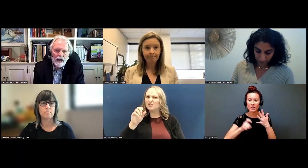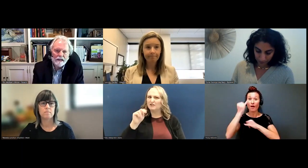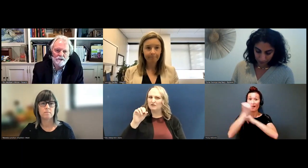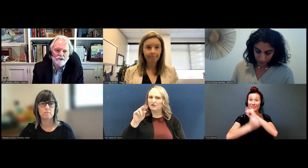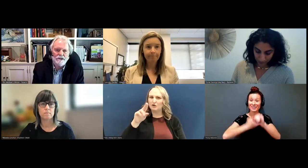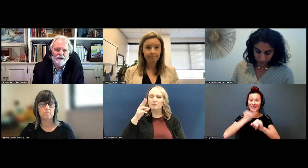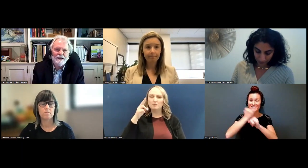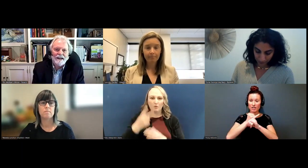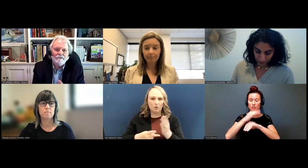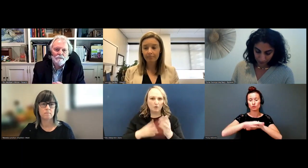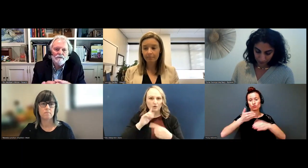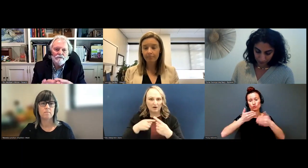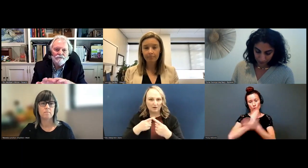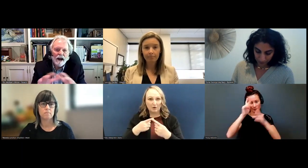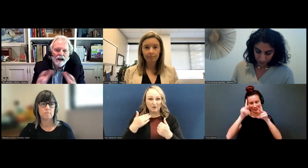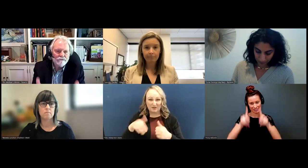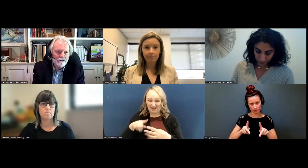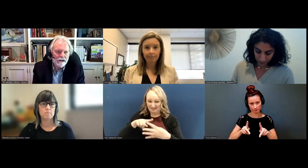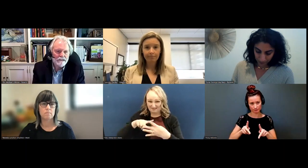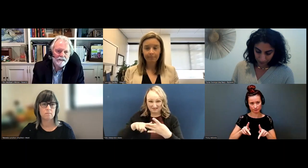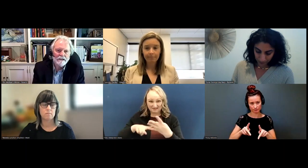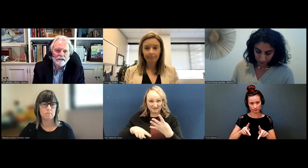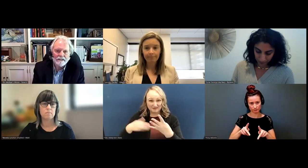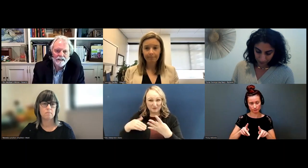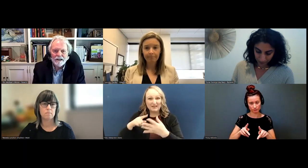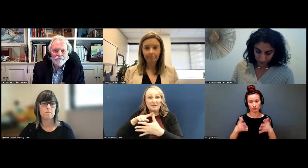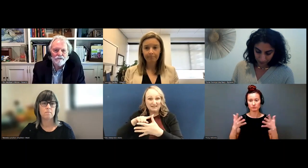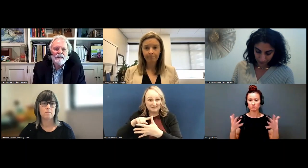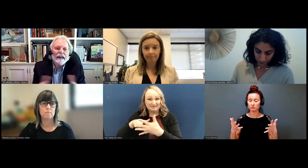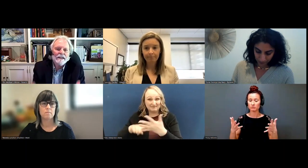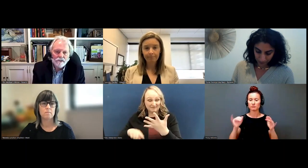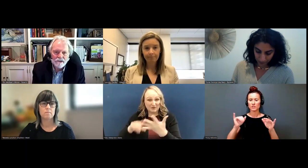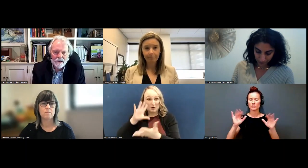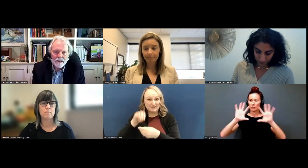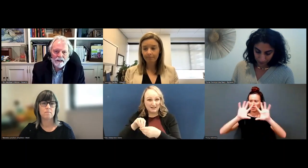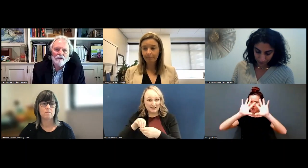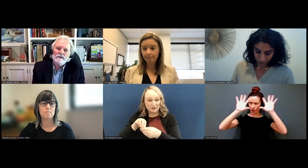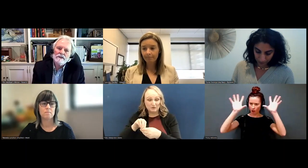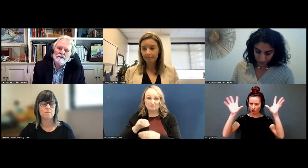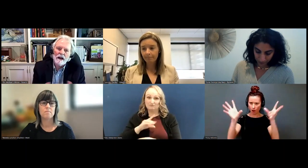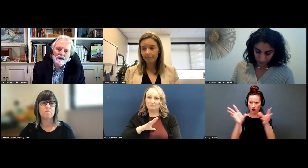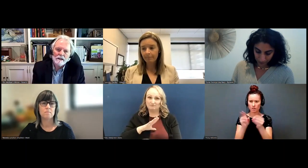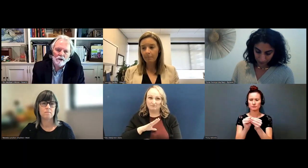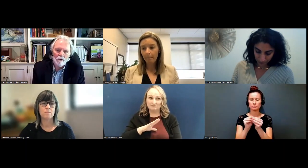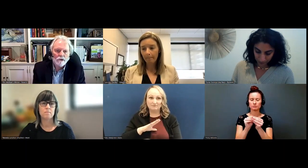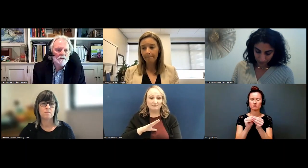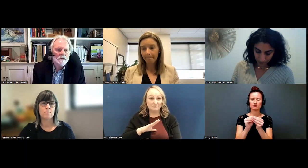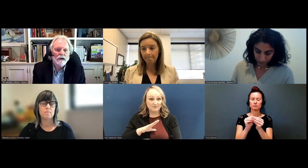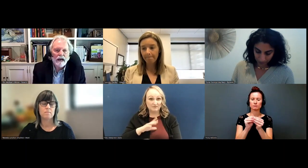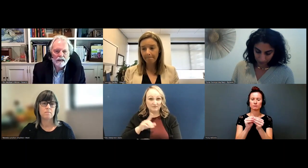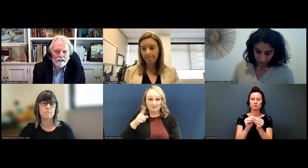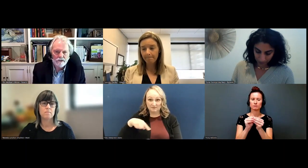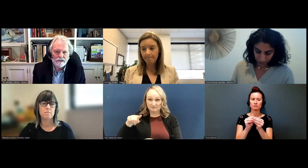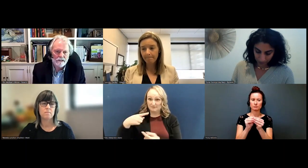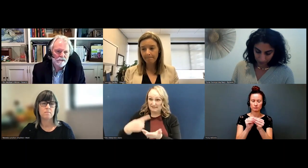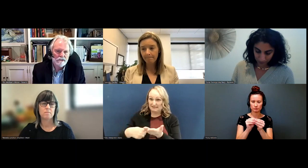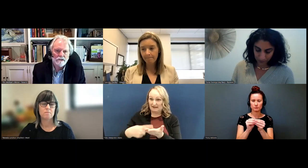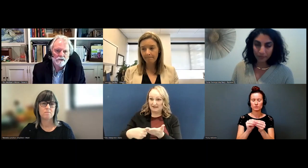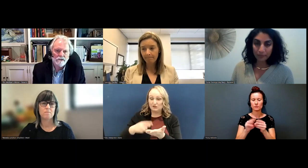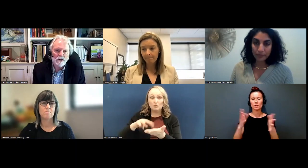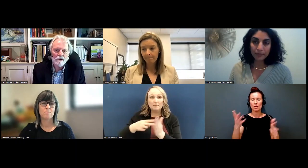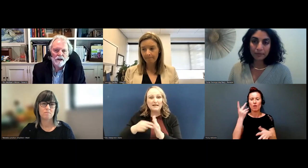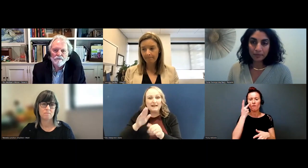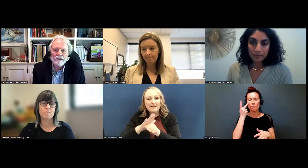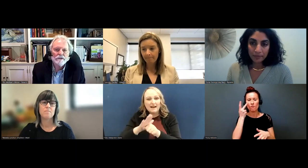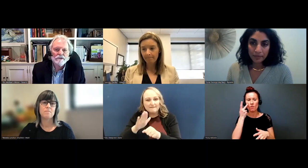wonderful package of about 5 criterion for a lens now to start talking about what do we mean by adequacy in this